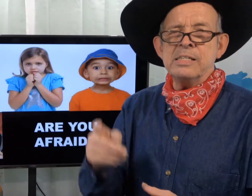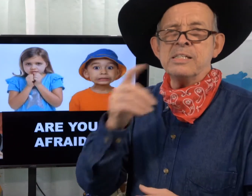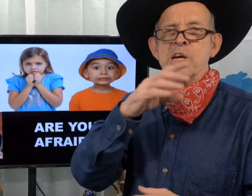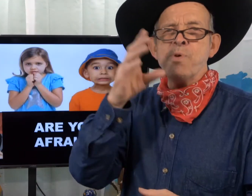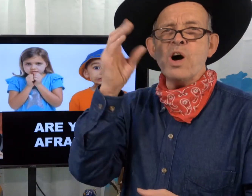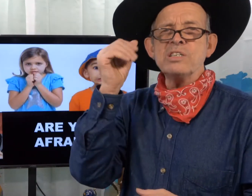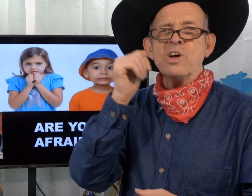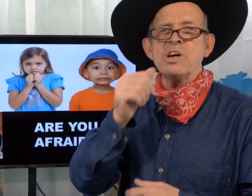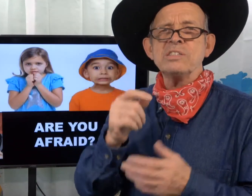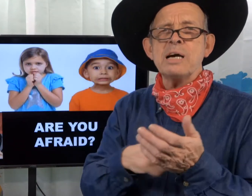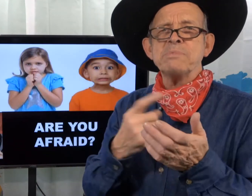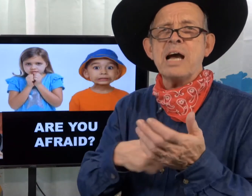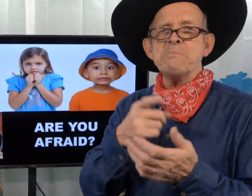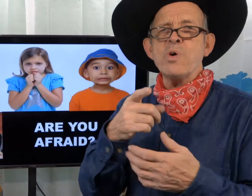Your boy, girl, sometimes you are